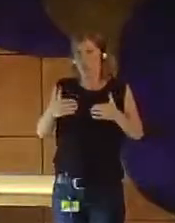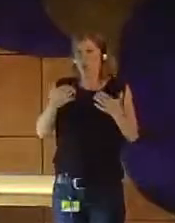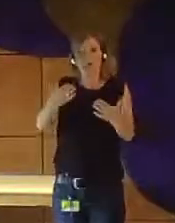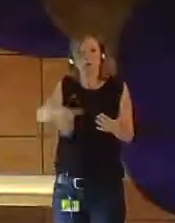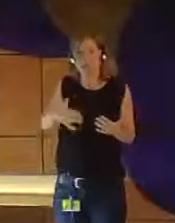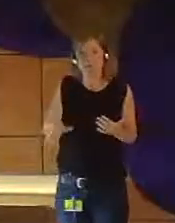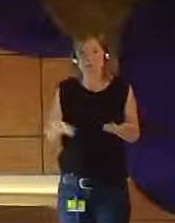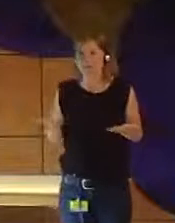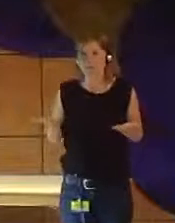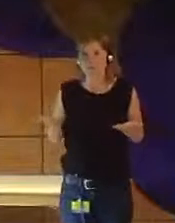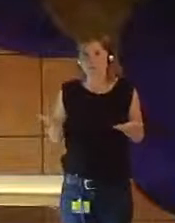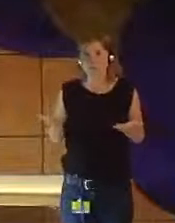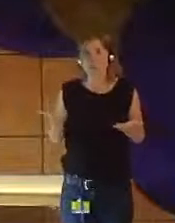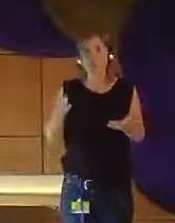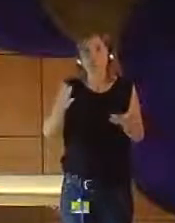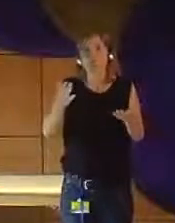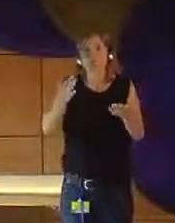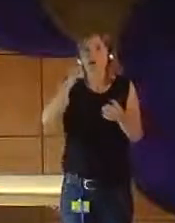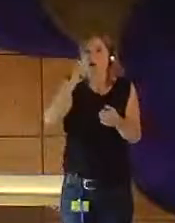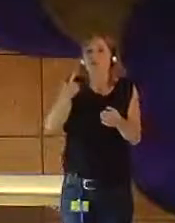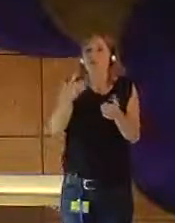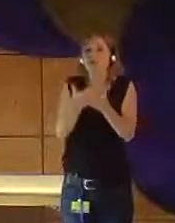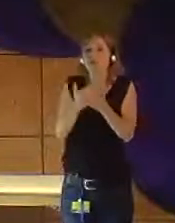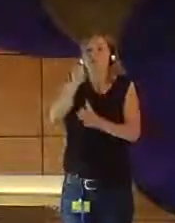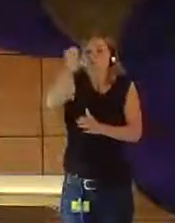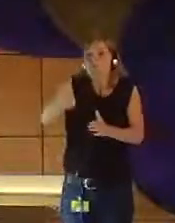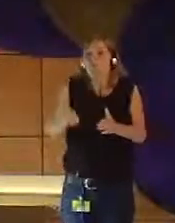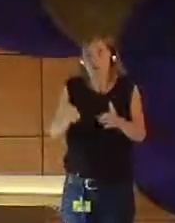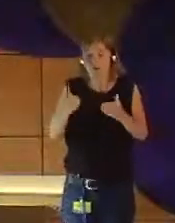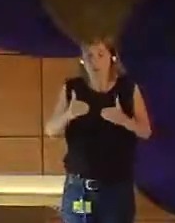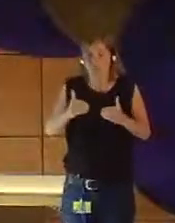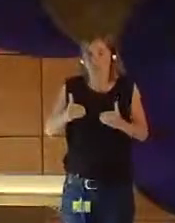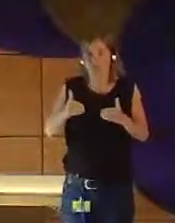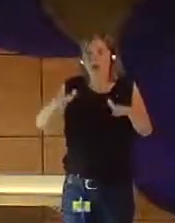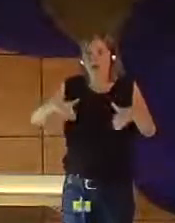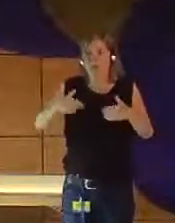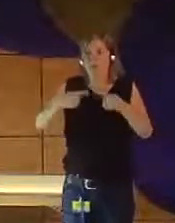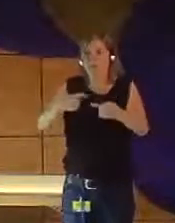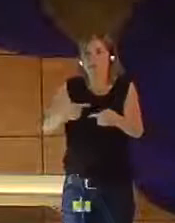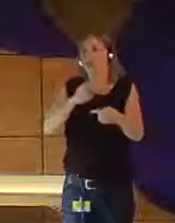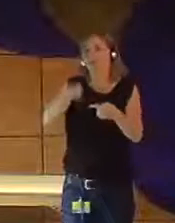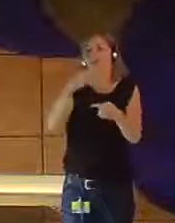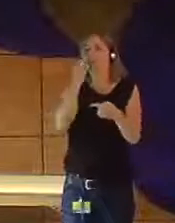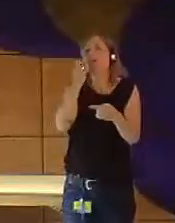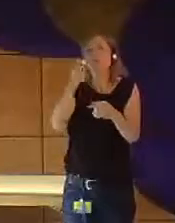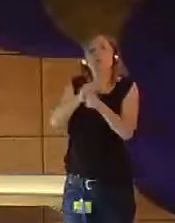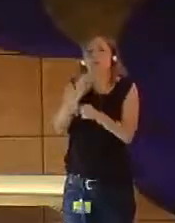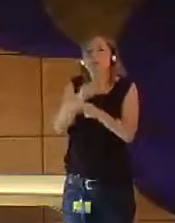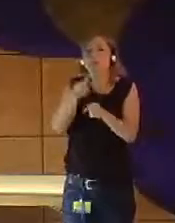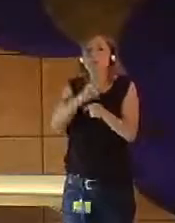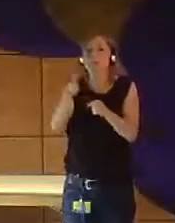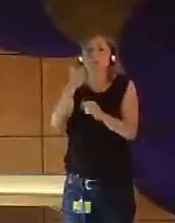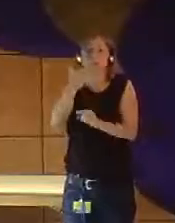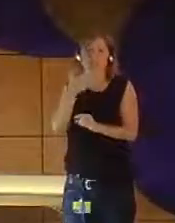developed breast development tomorrow, she's probably not going to start her periods till she's 20. And you may well argue, even with a